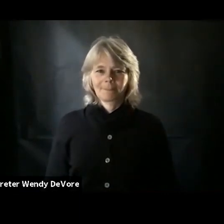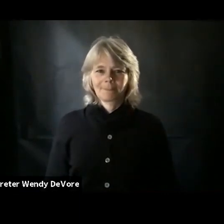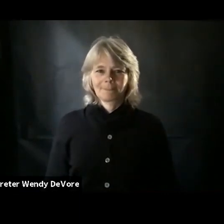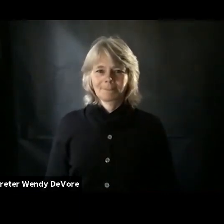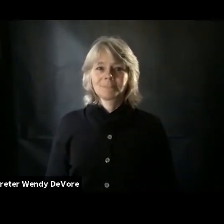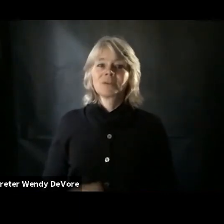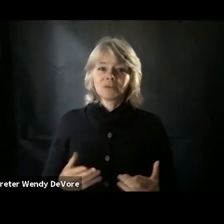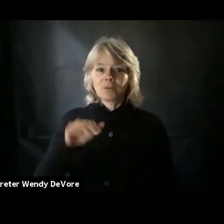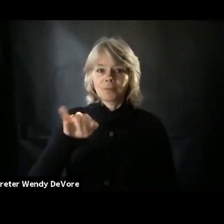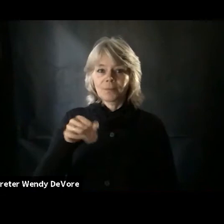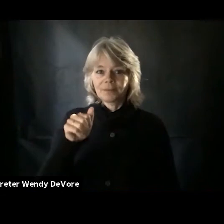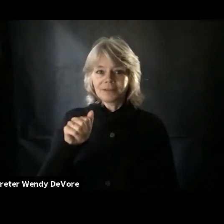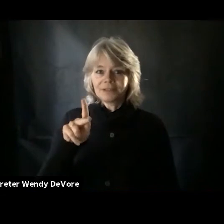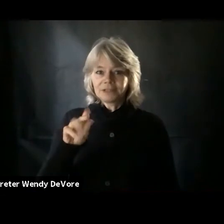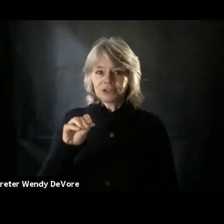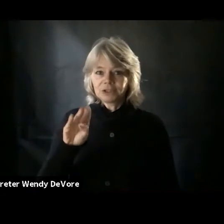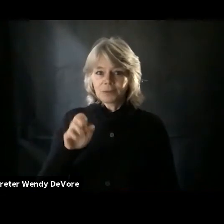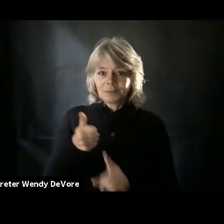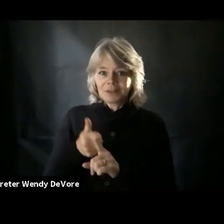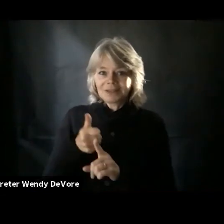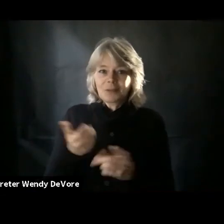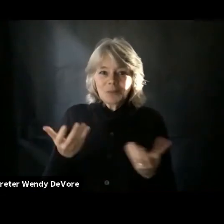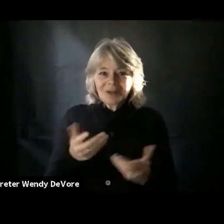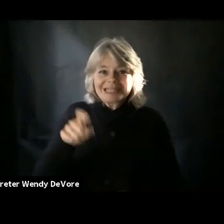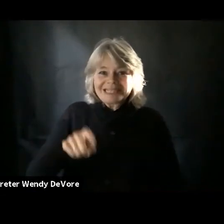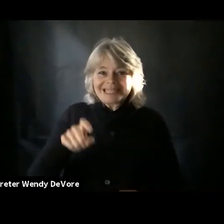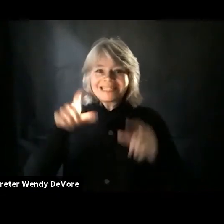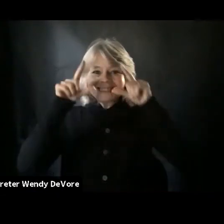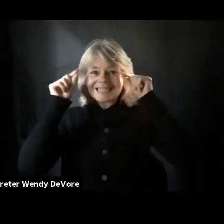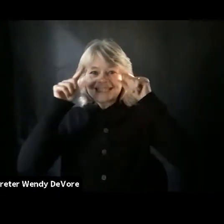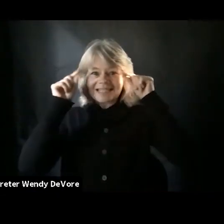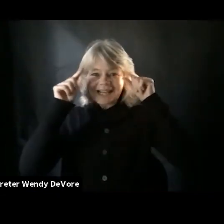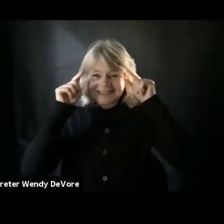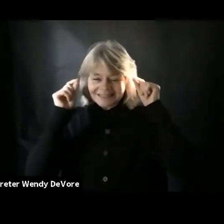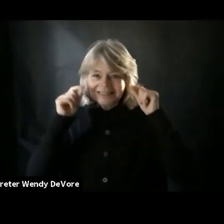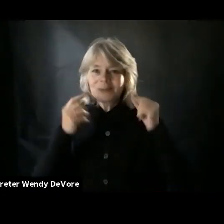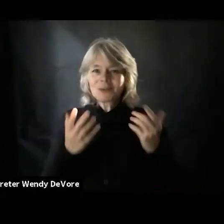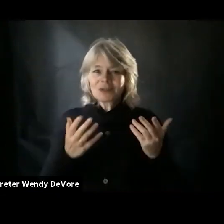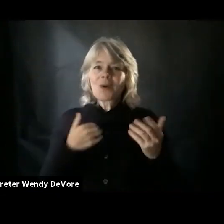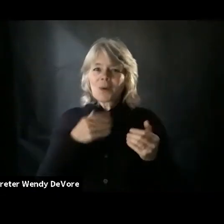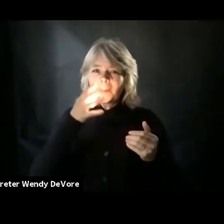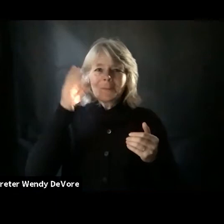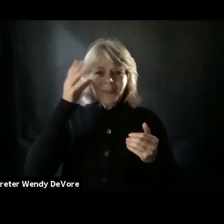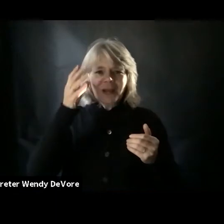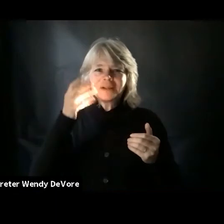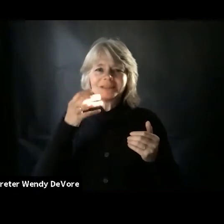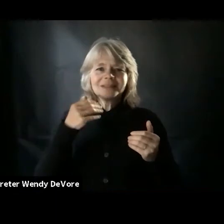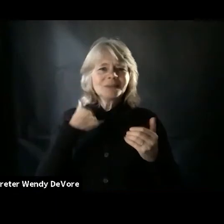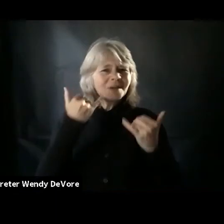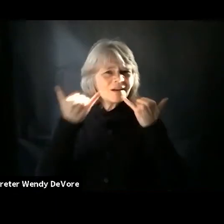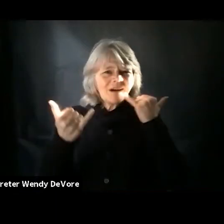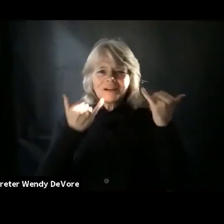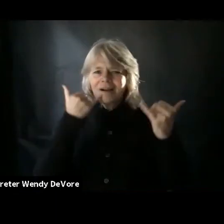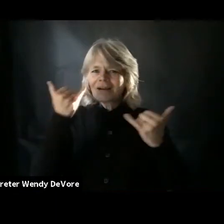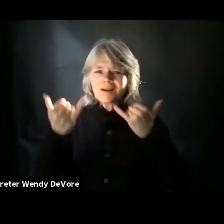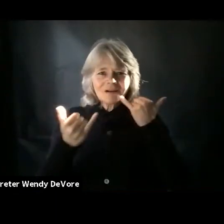Well, Jacoby needed glasses. And so his parents called up and checked in with all the people that